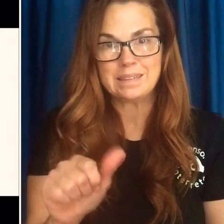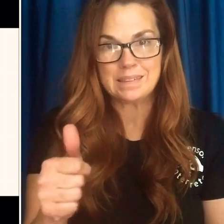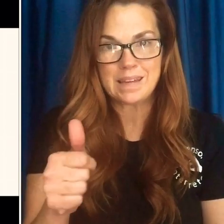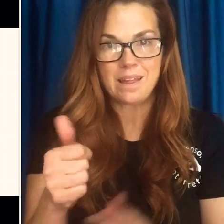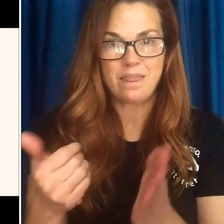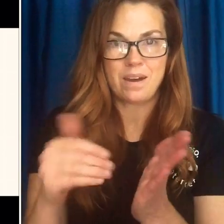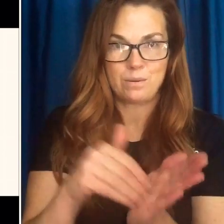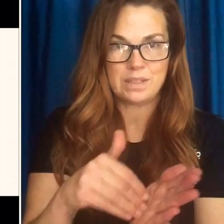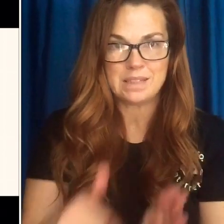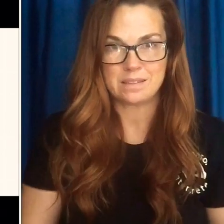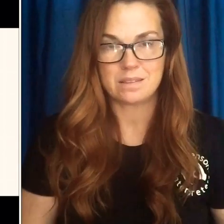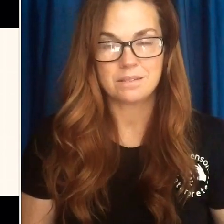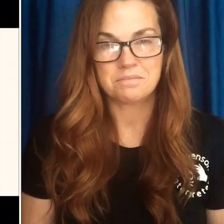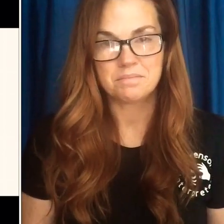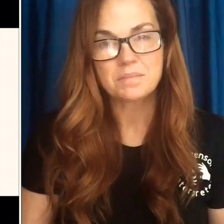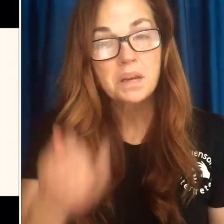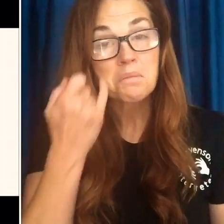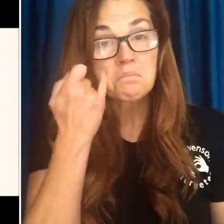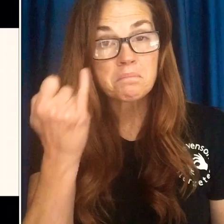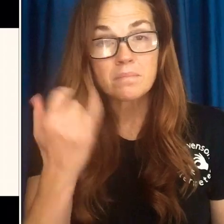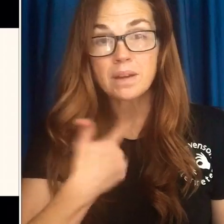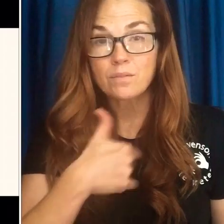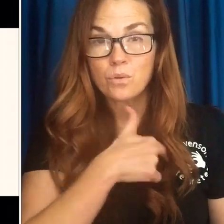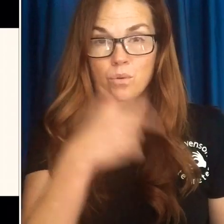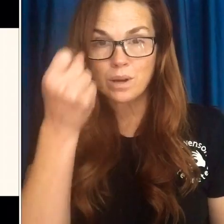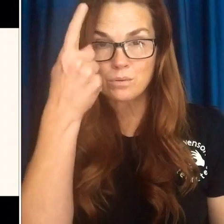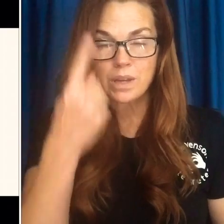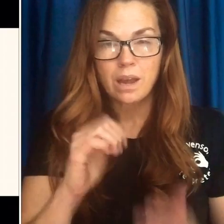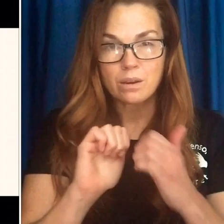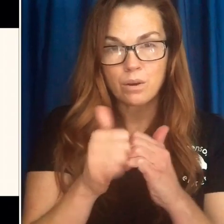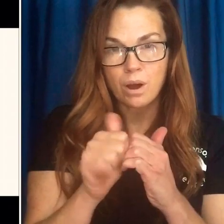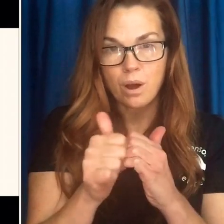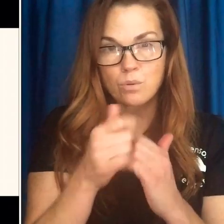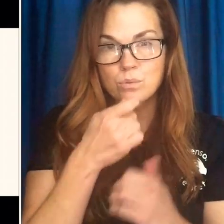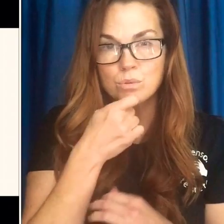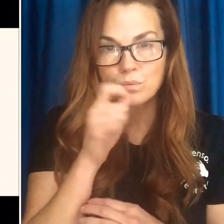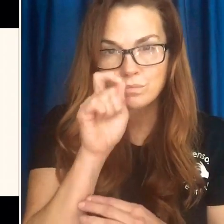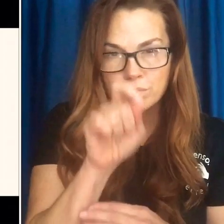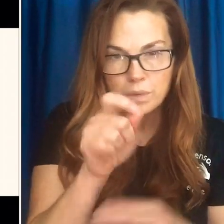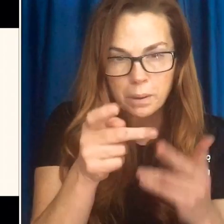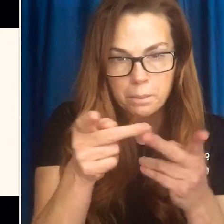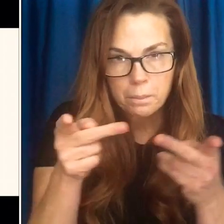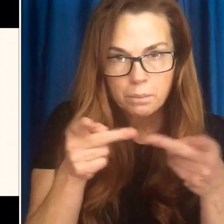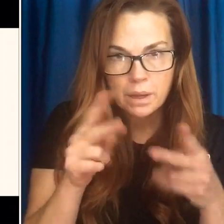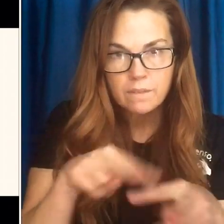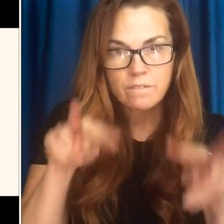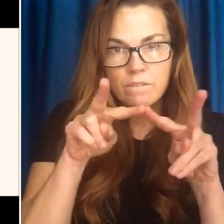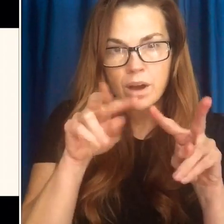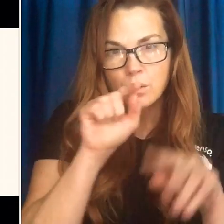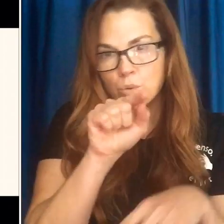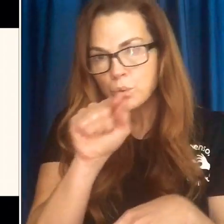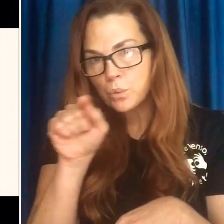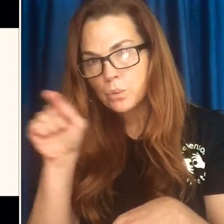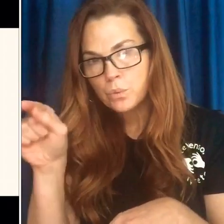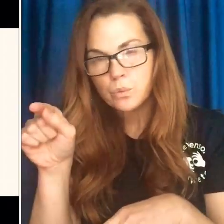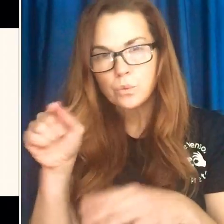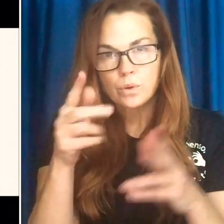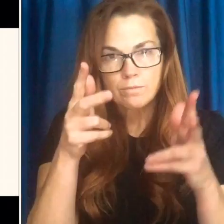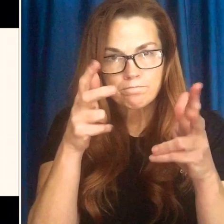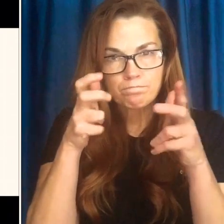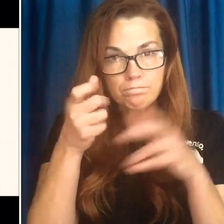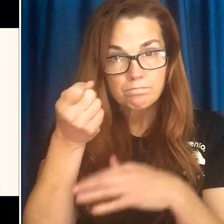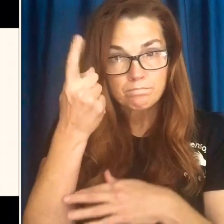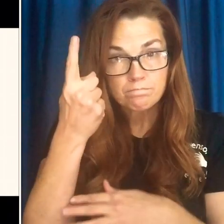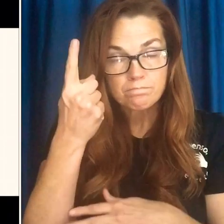As long as we understand how to read these place values, then it'll be easier for